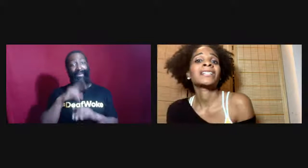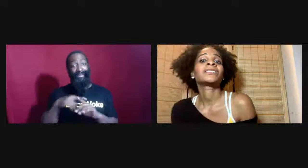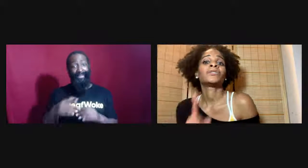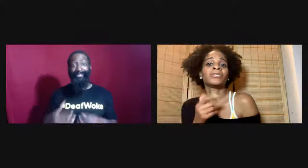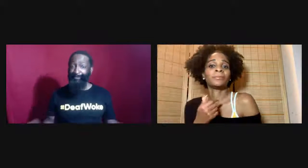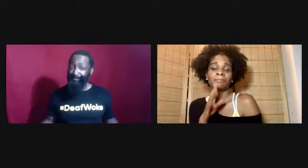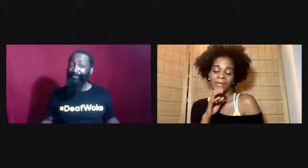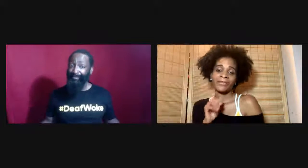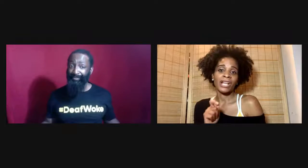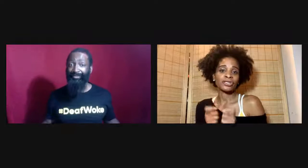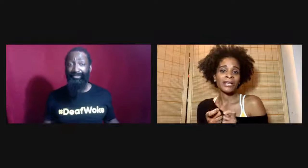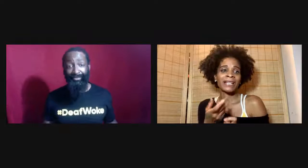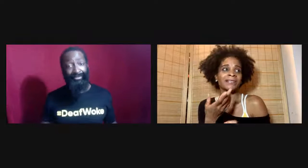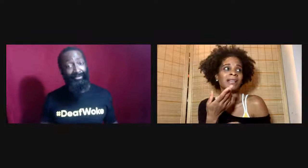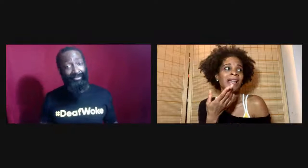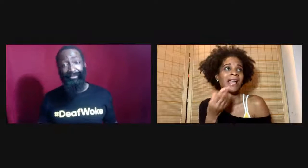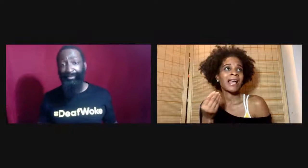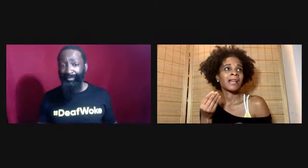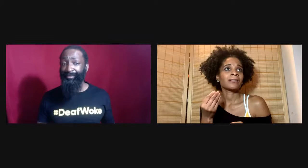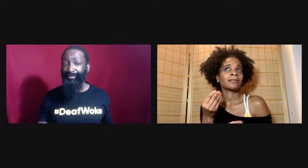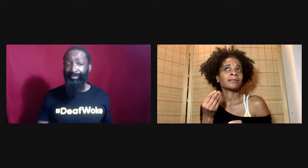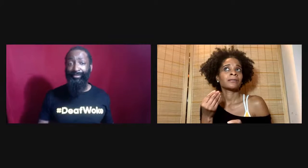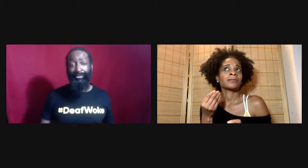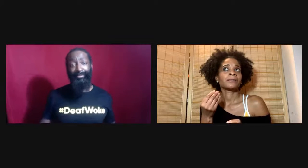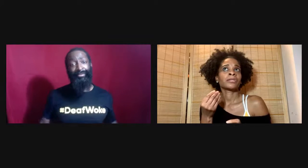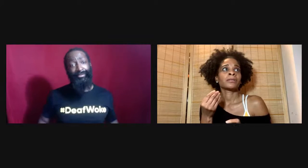model for the people. I love that thought process.